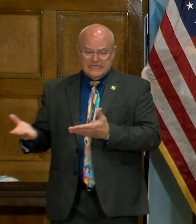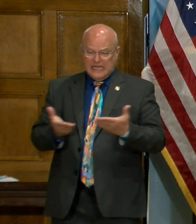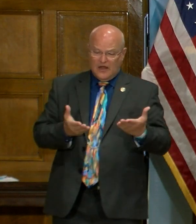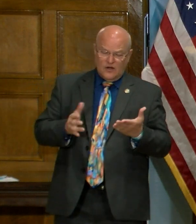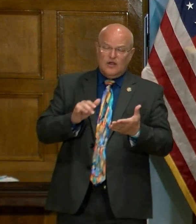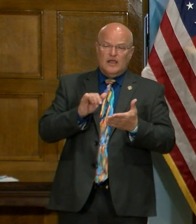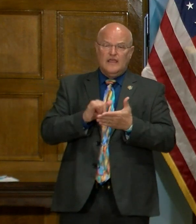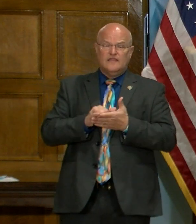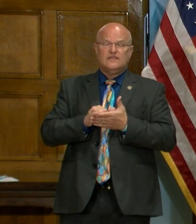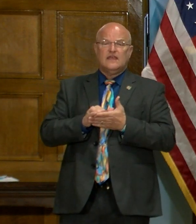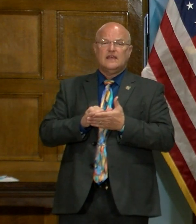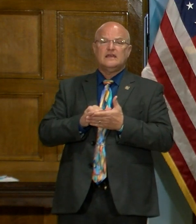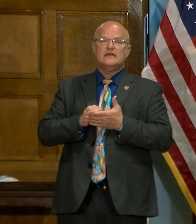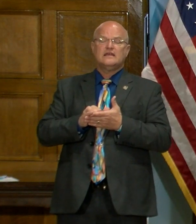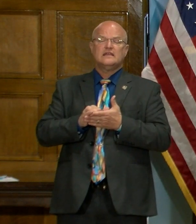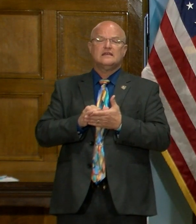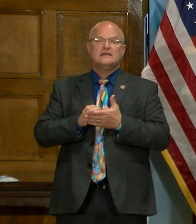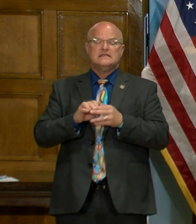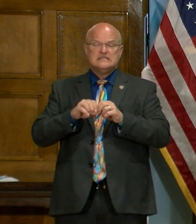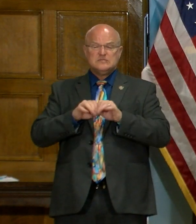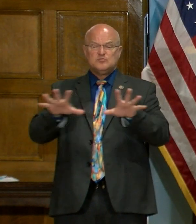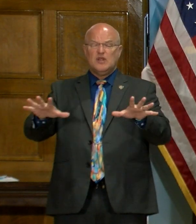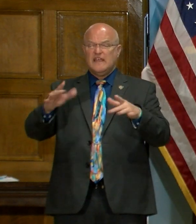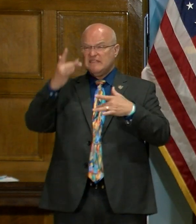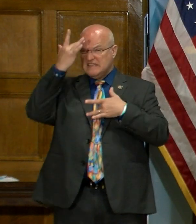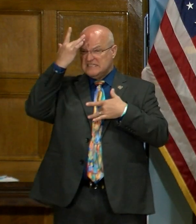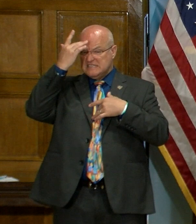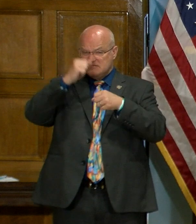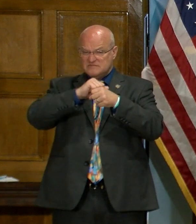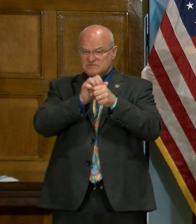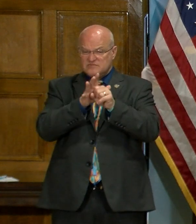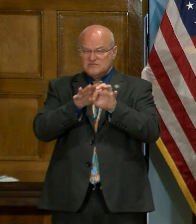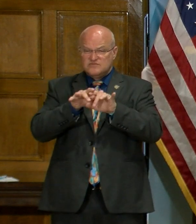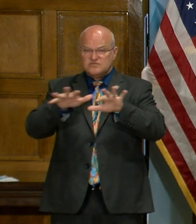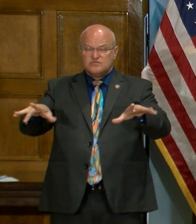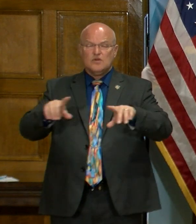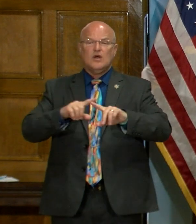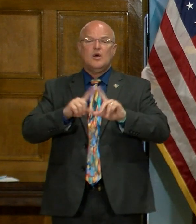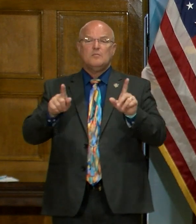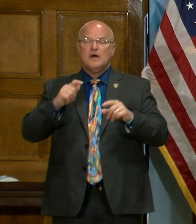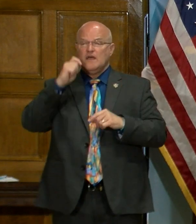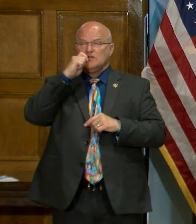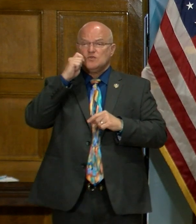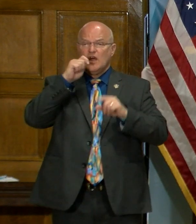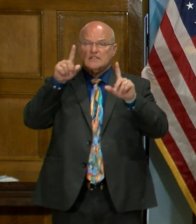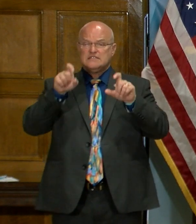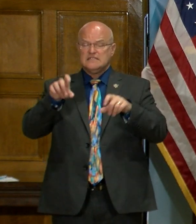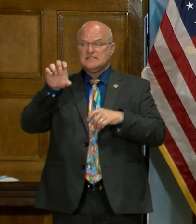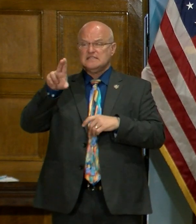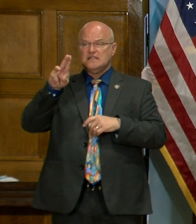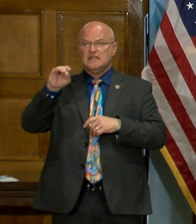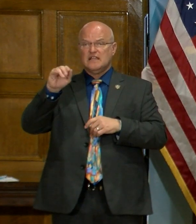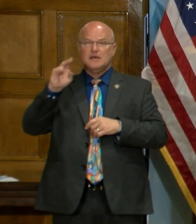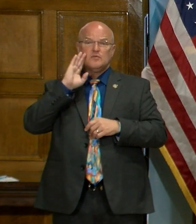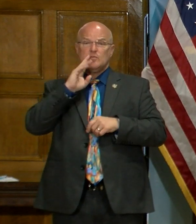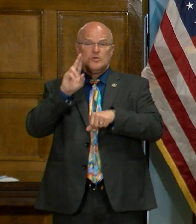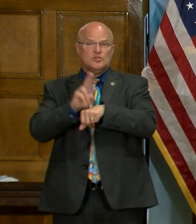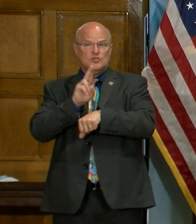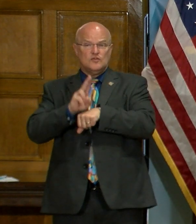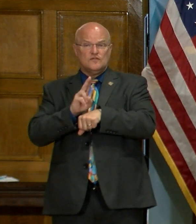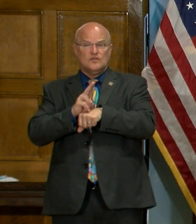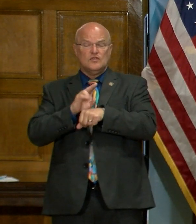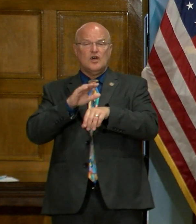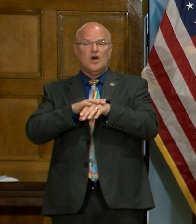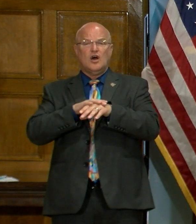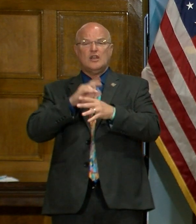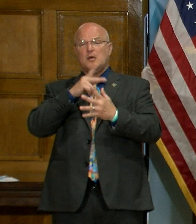carrier that could spread the disease, but doing serology tests in Cummins would be useful